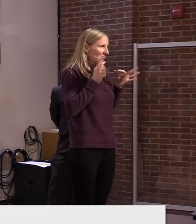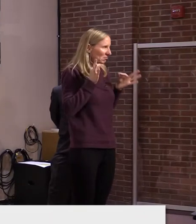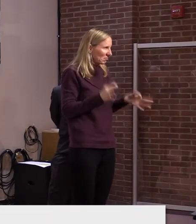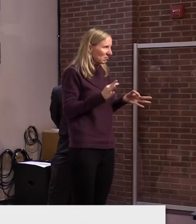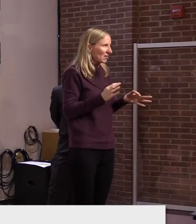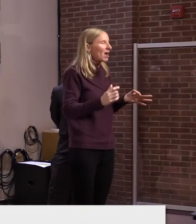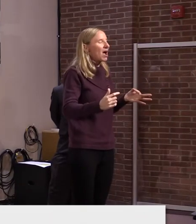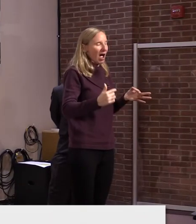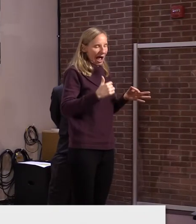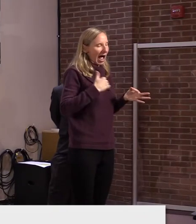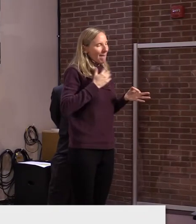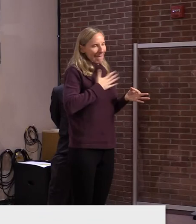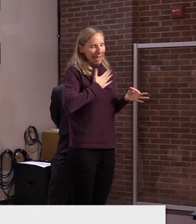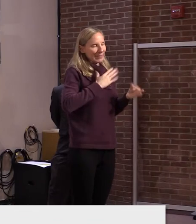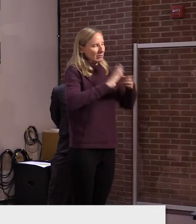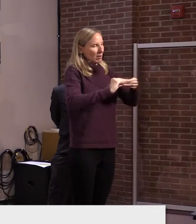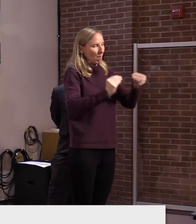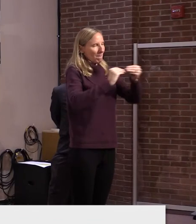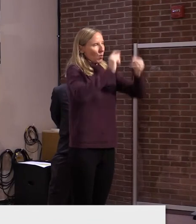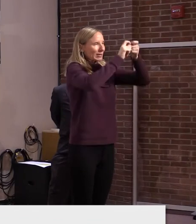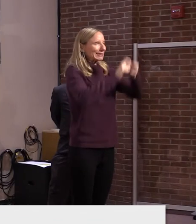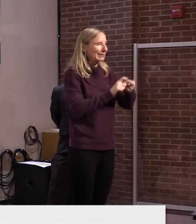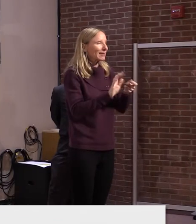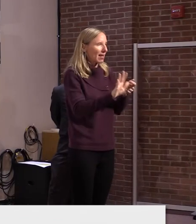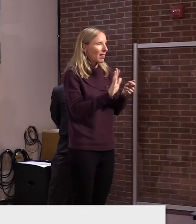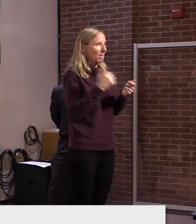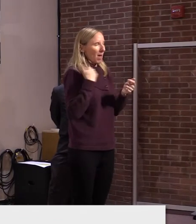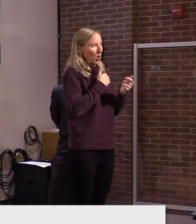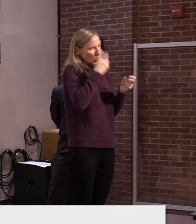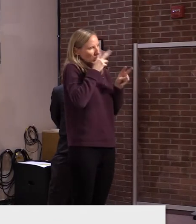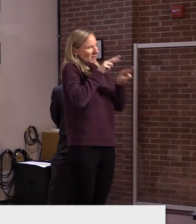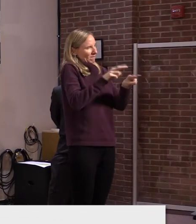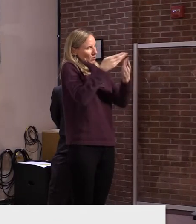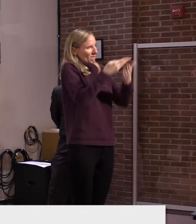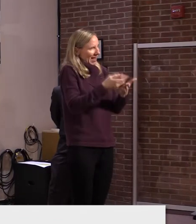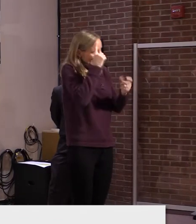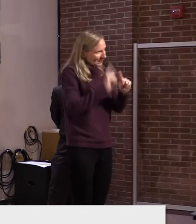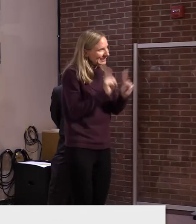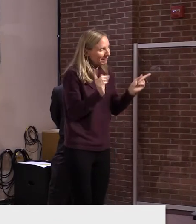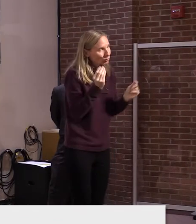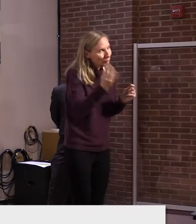but we just view those facts as very different.